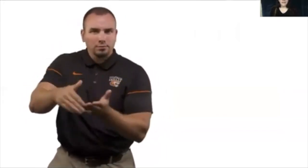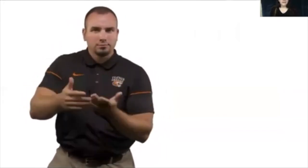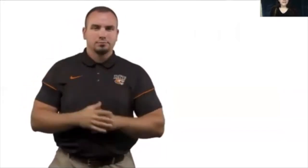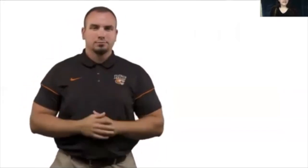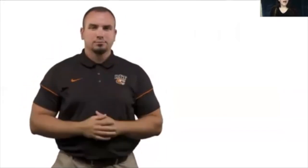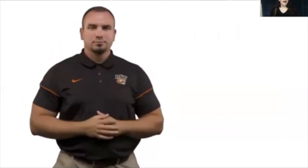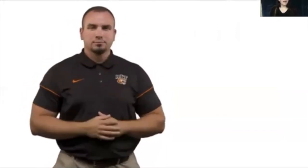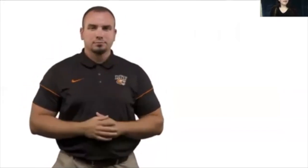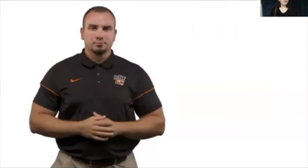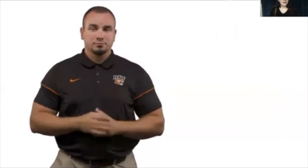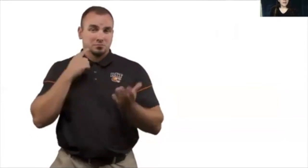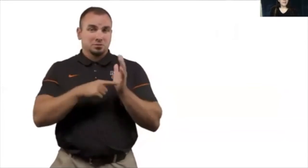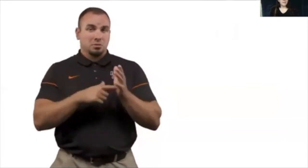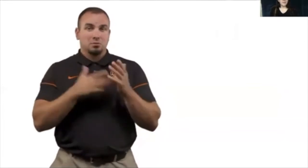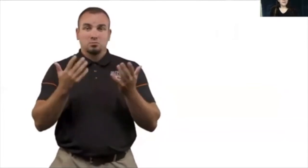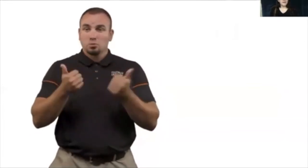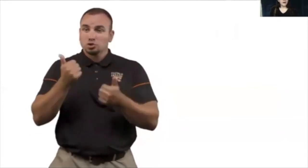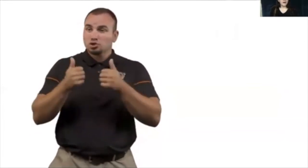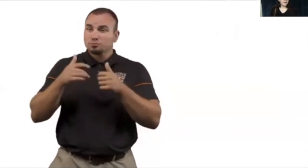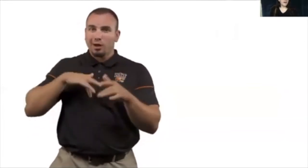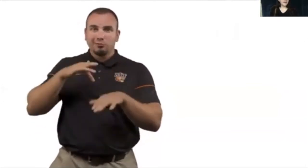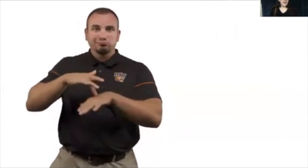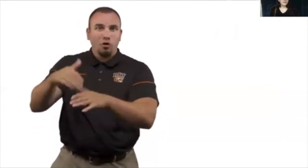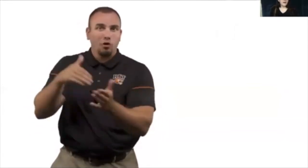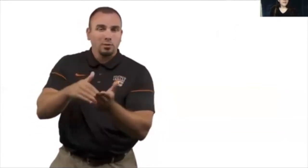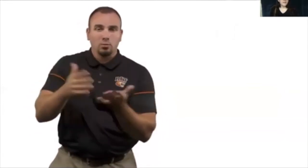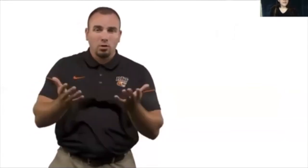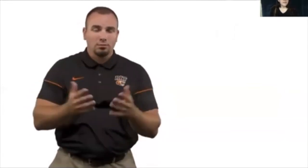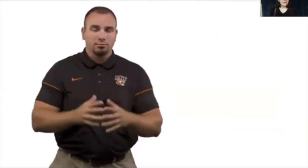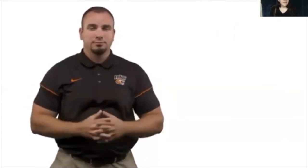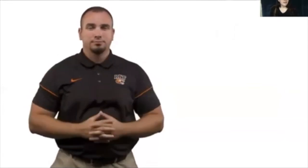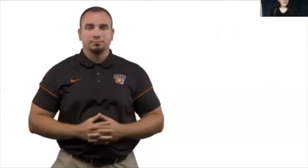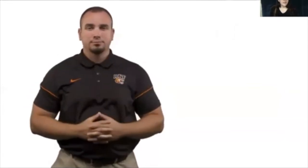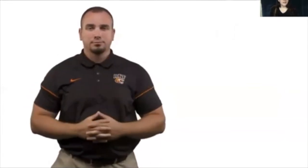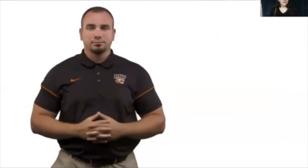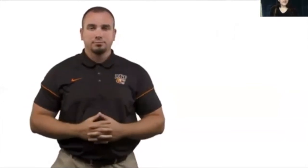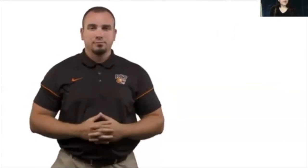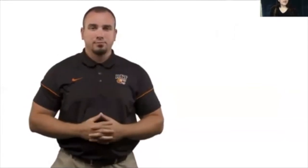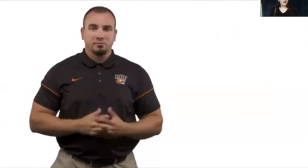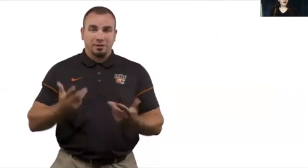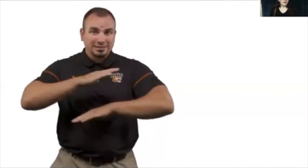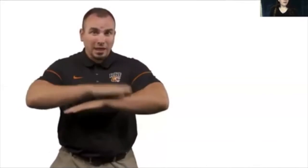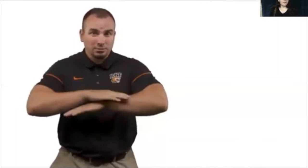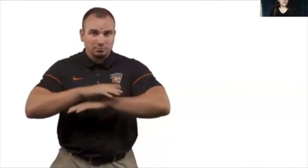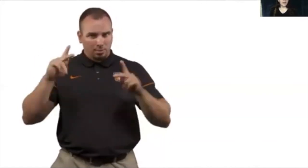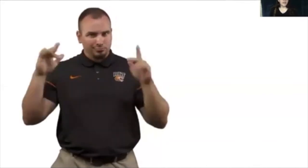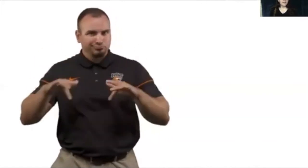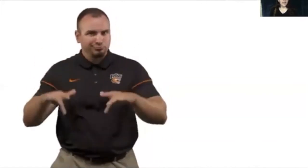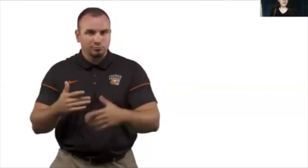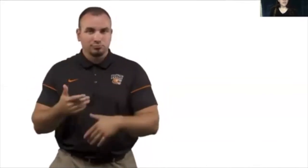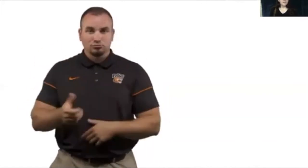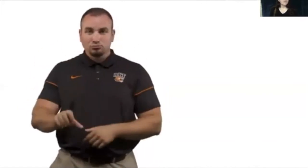Any surface that's a high-touch area that people come in contact with often, these surfaces are such